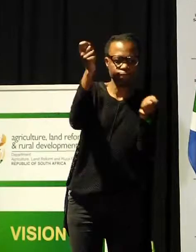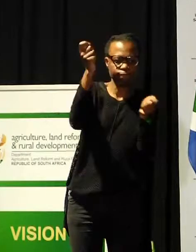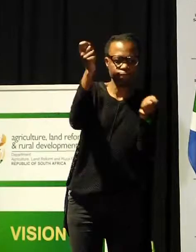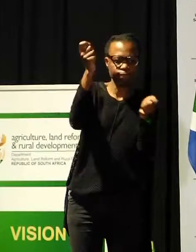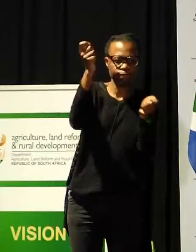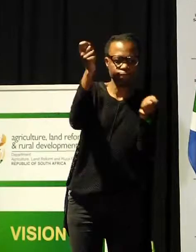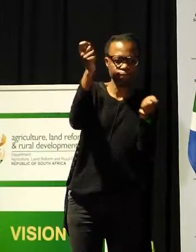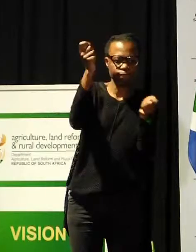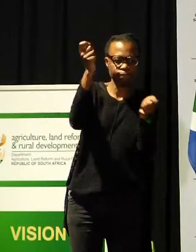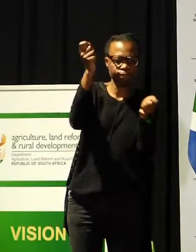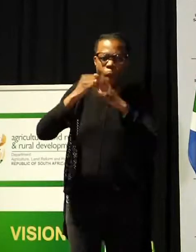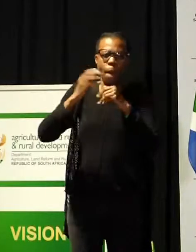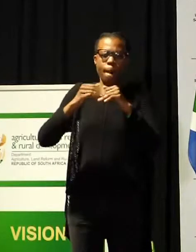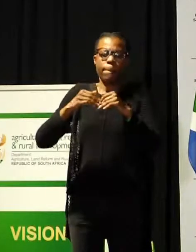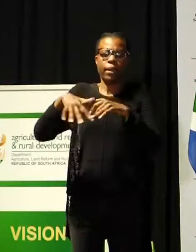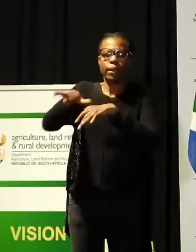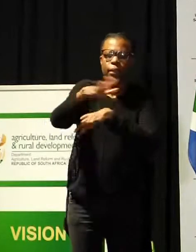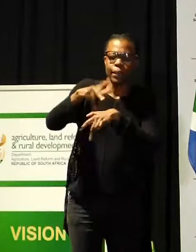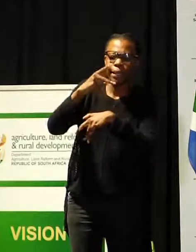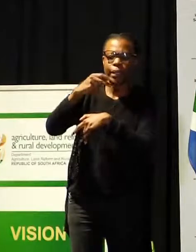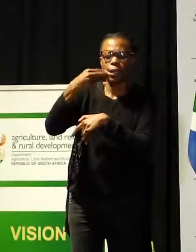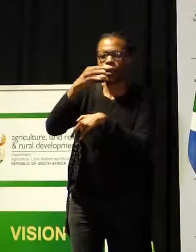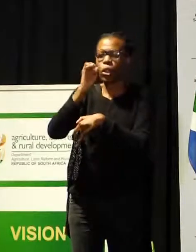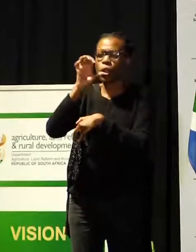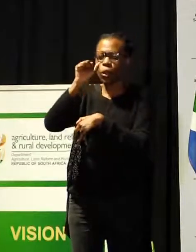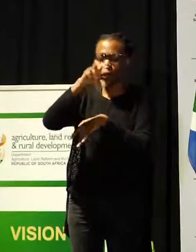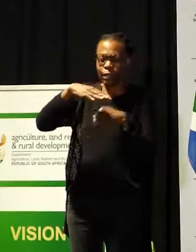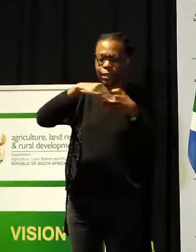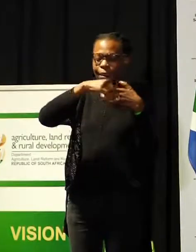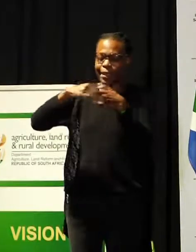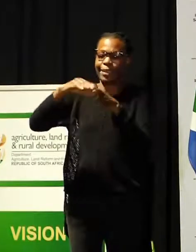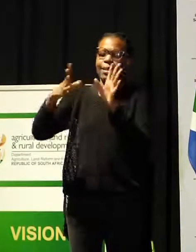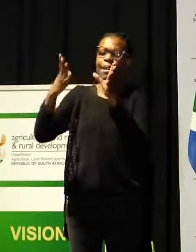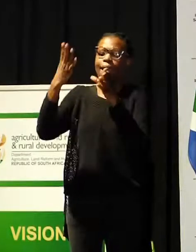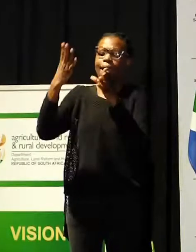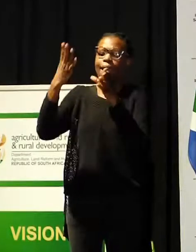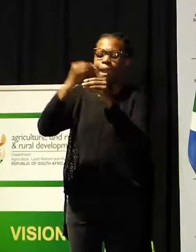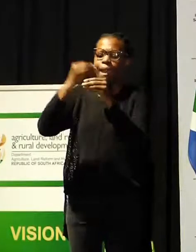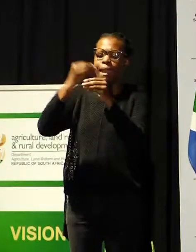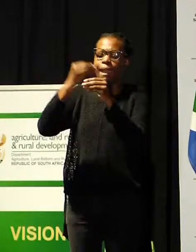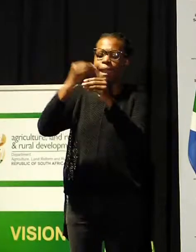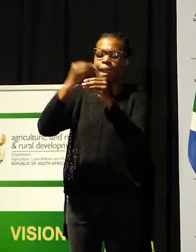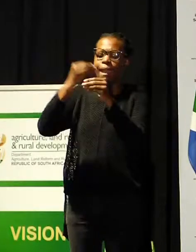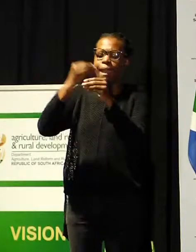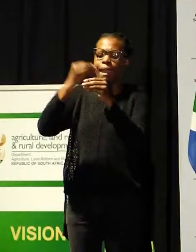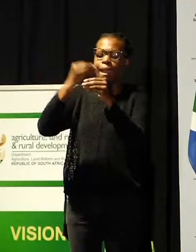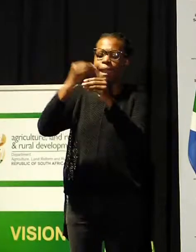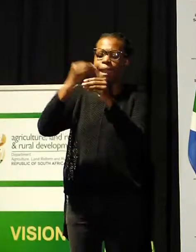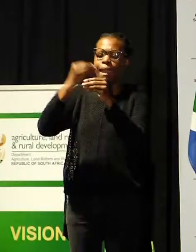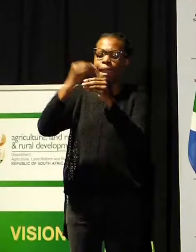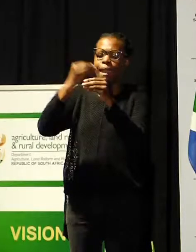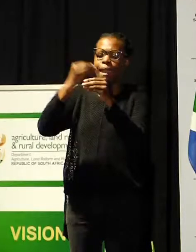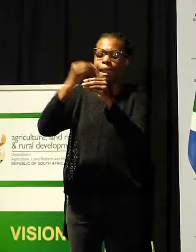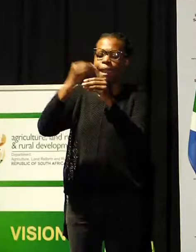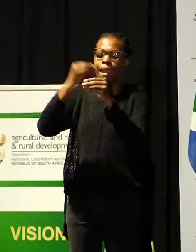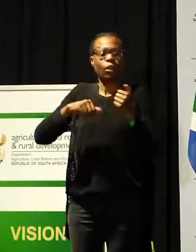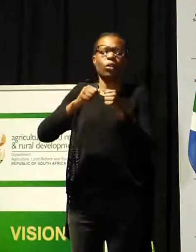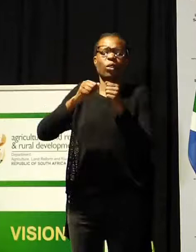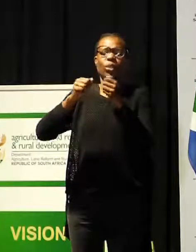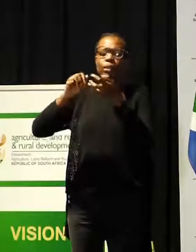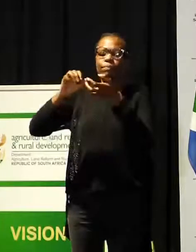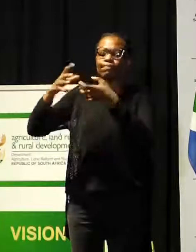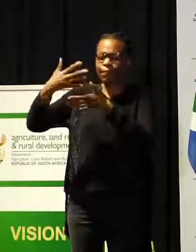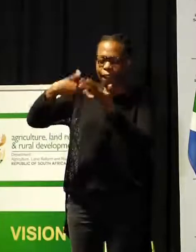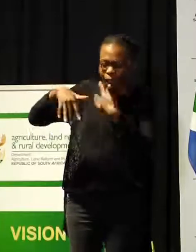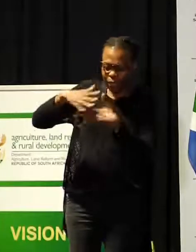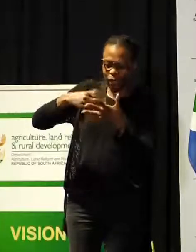of traditional and Khoisan leadership, including their communities, the communal property association, institutions and